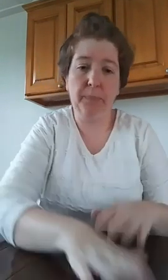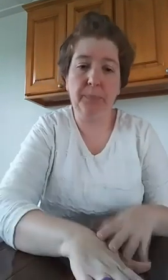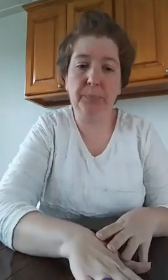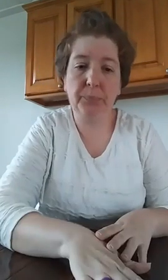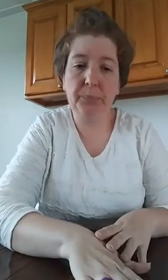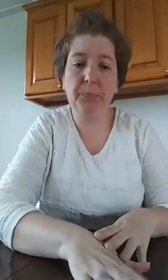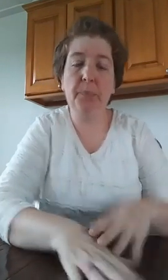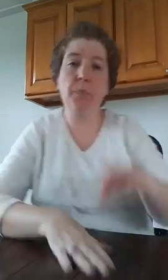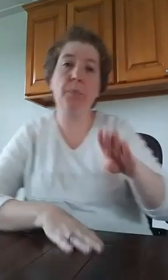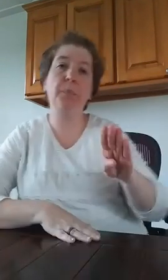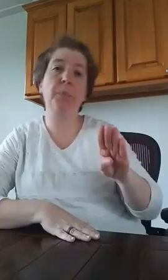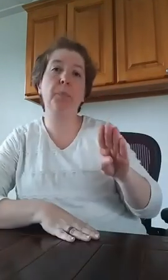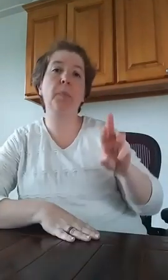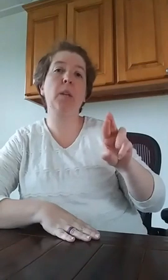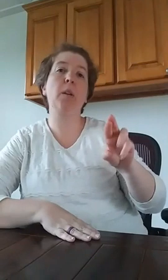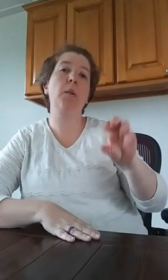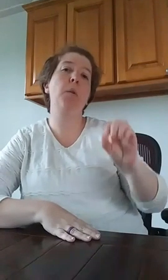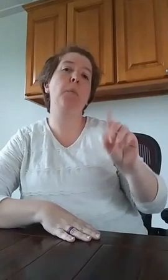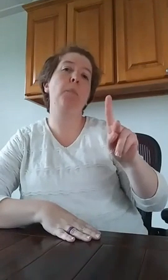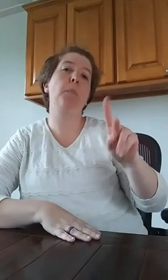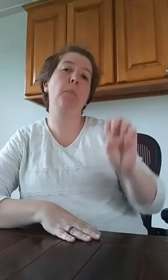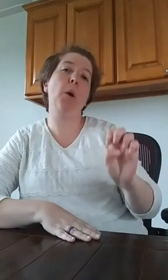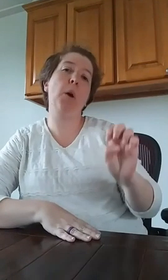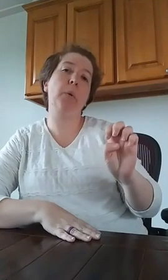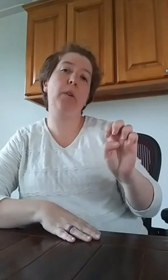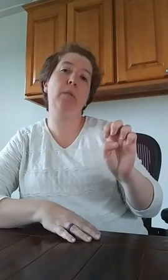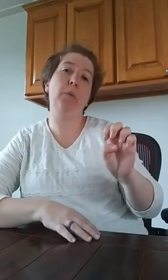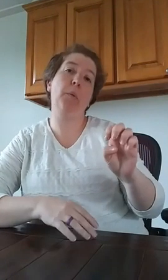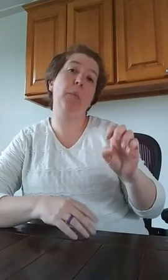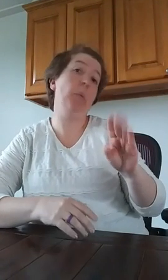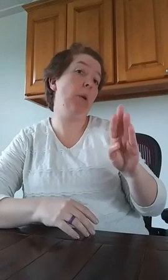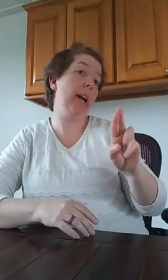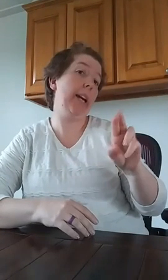broke or break